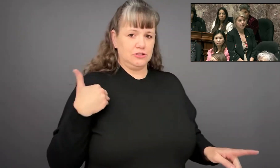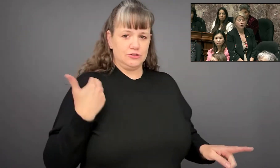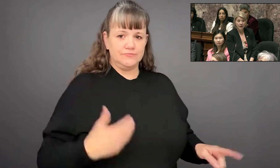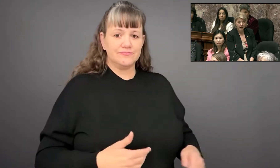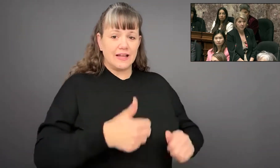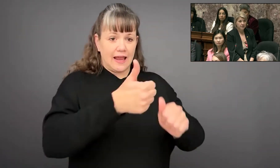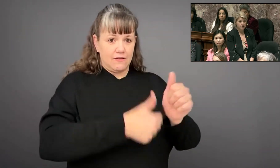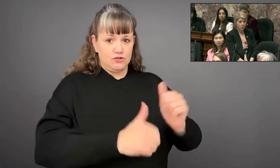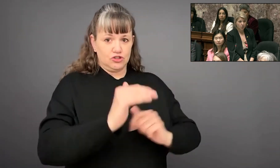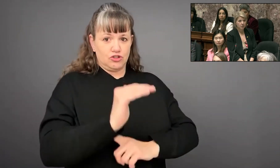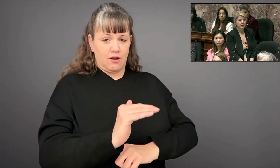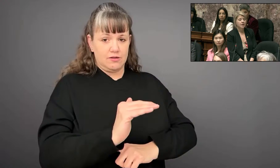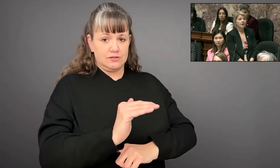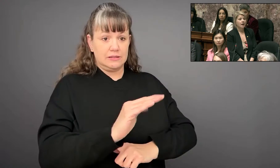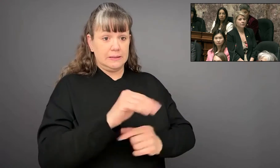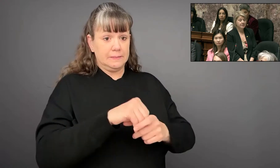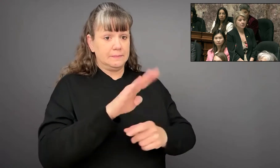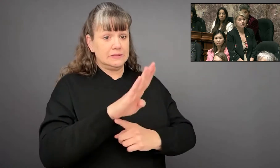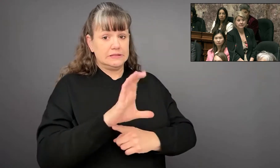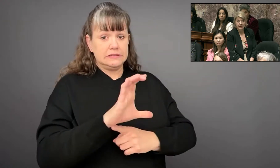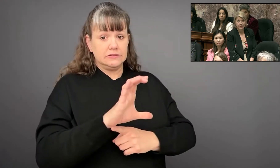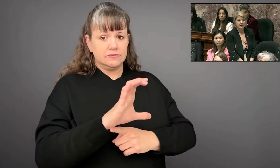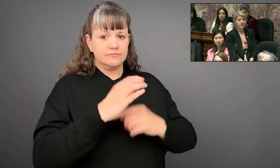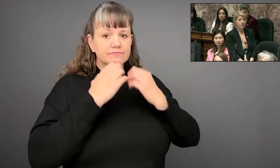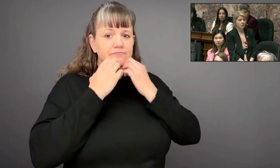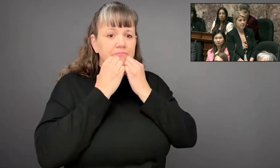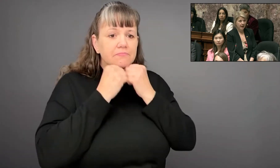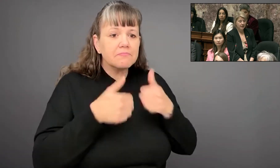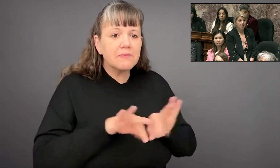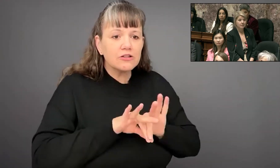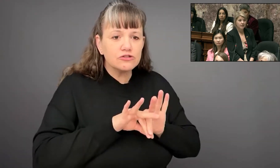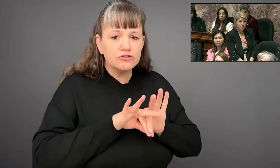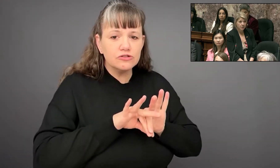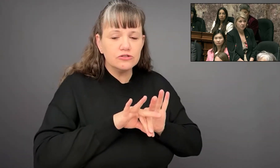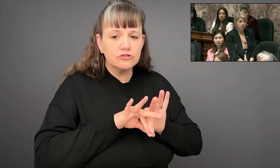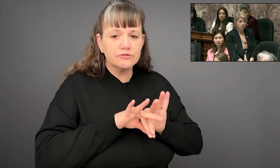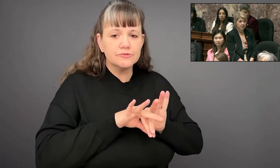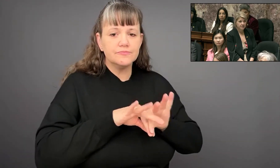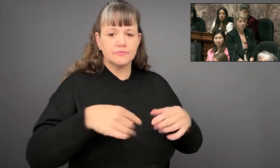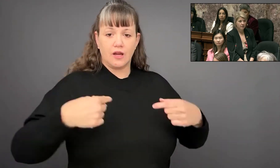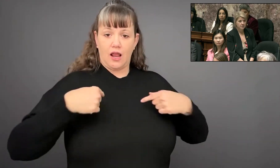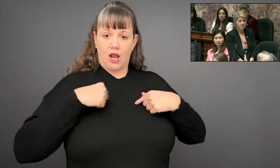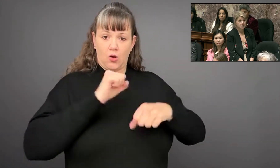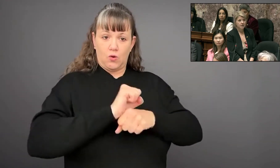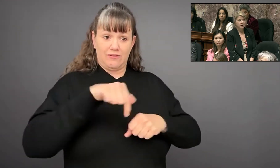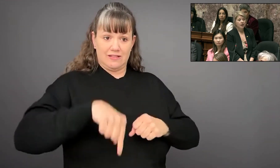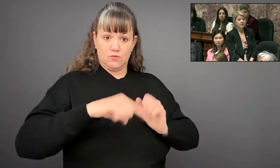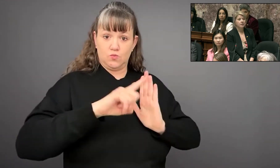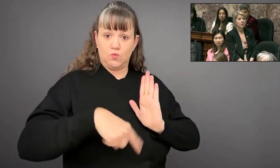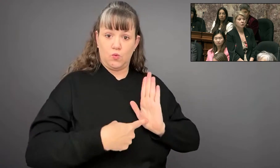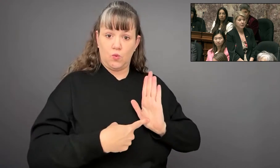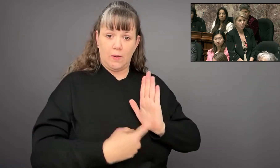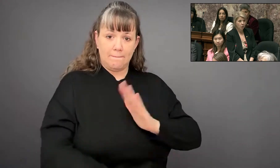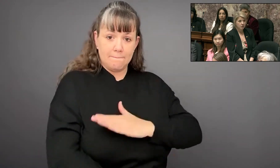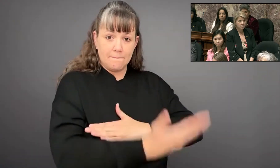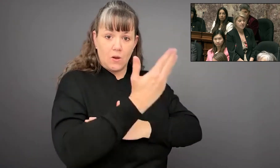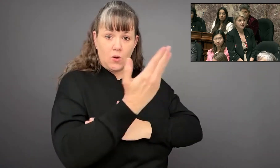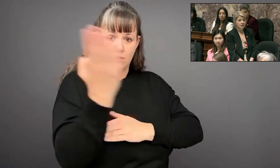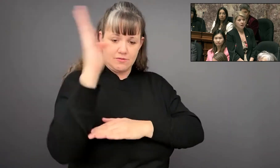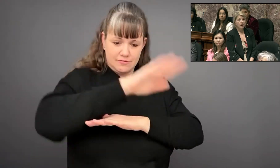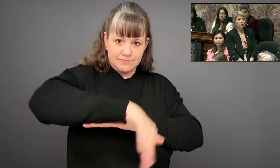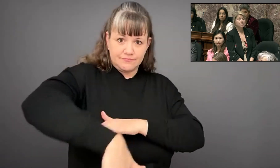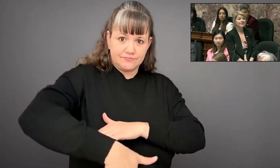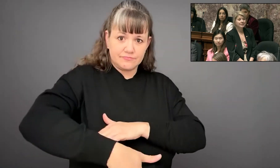day that I wake up in this role, every single day that I go to bed, I think about the children in this province. I think about the